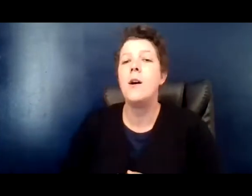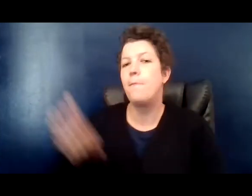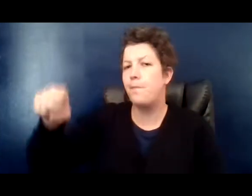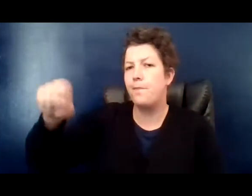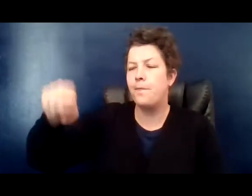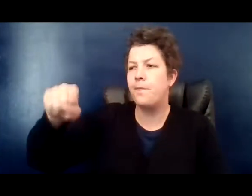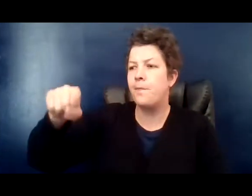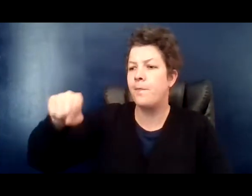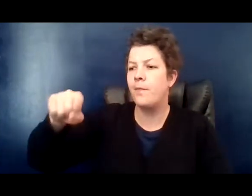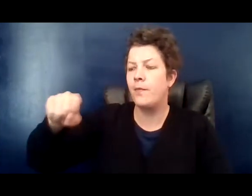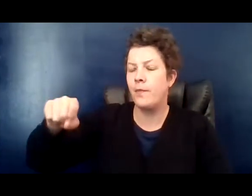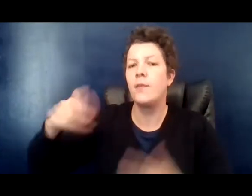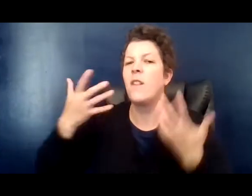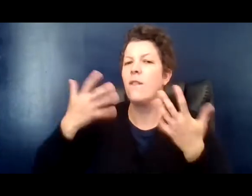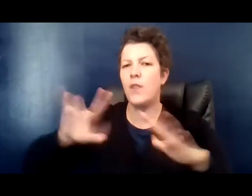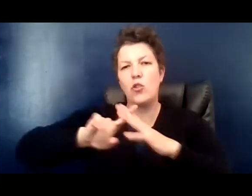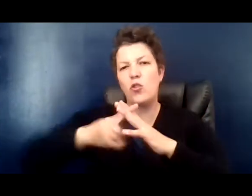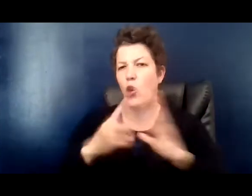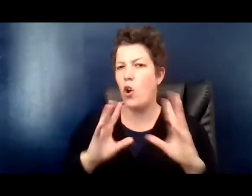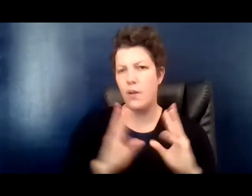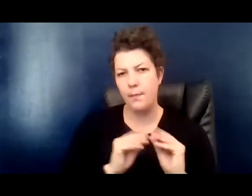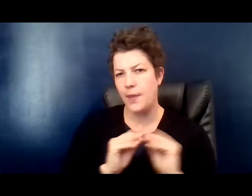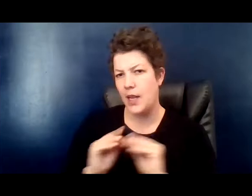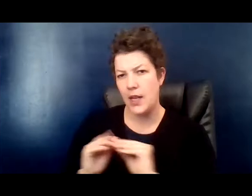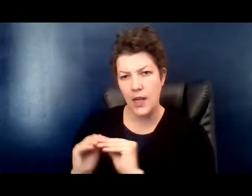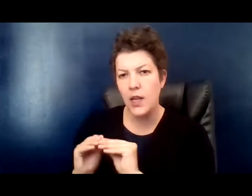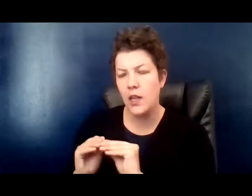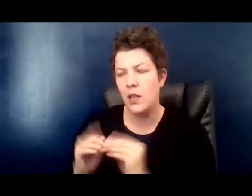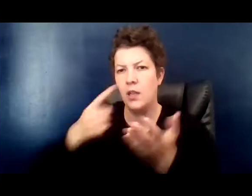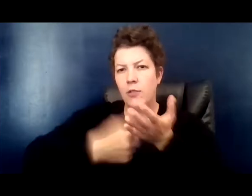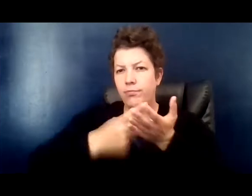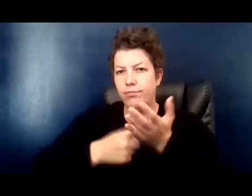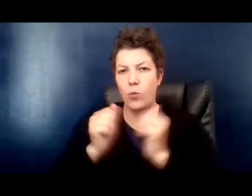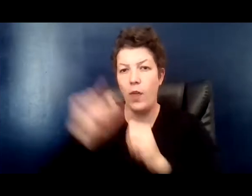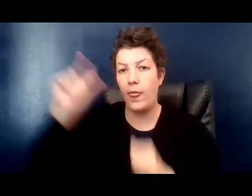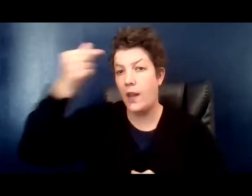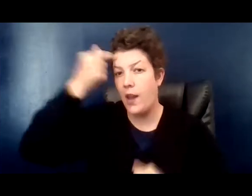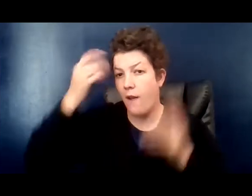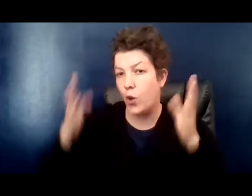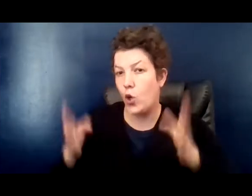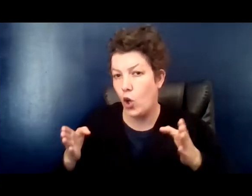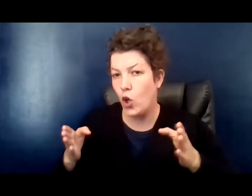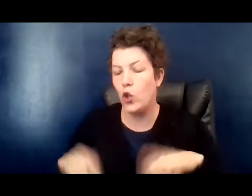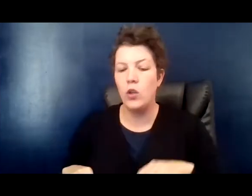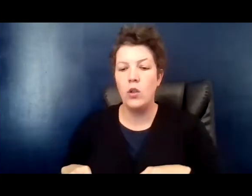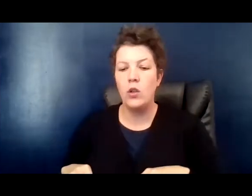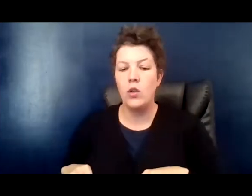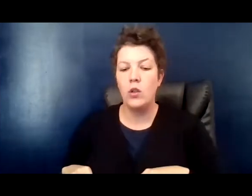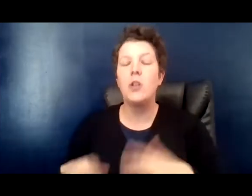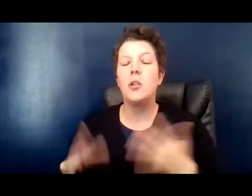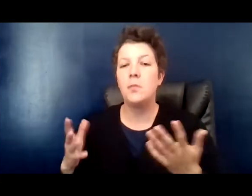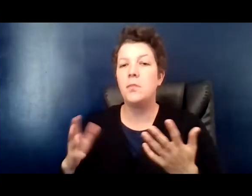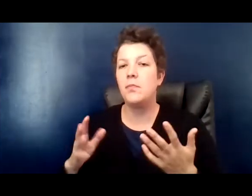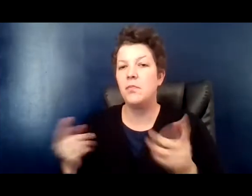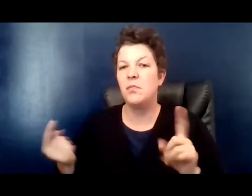That process has started, following the governor's call. What's going to happen, as I said, is there's going to be